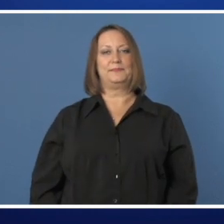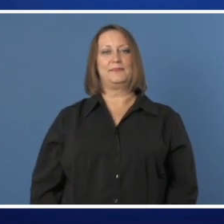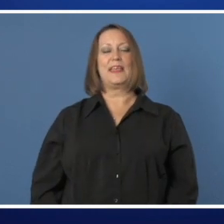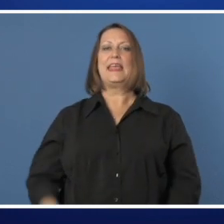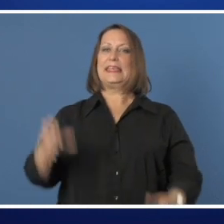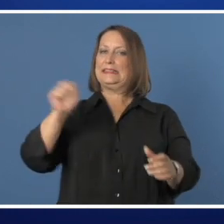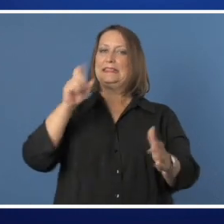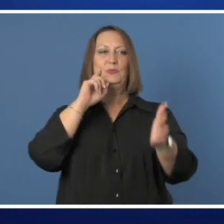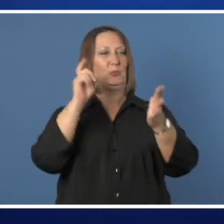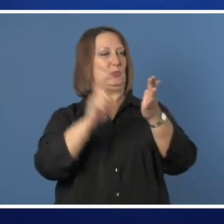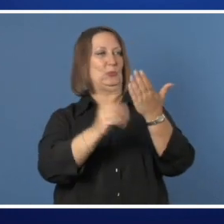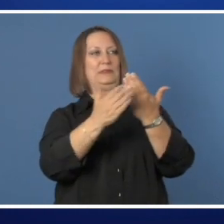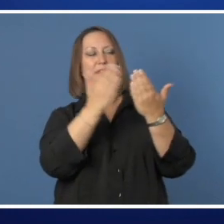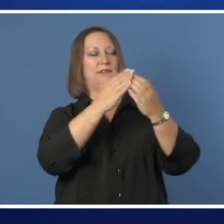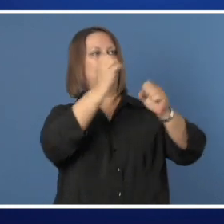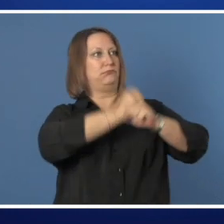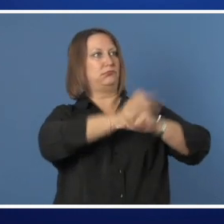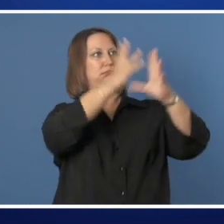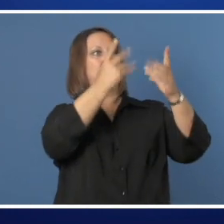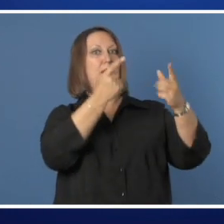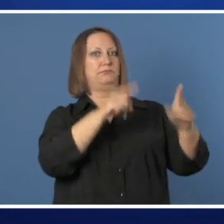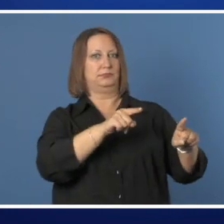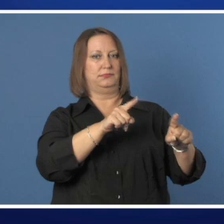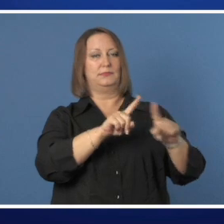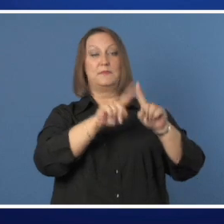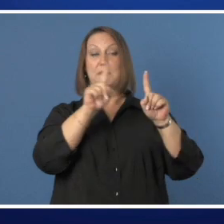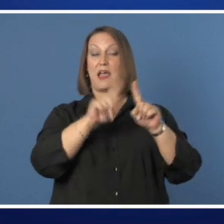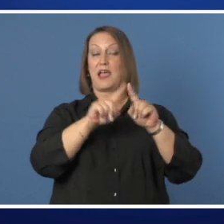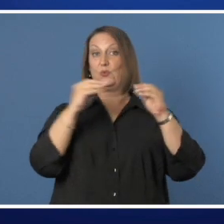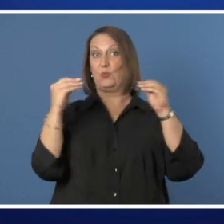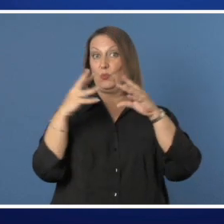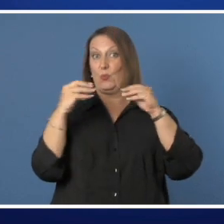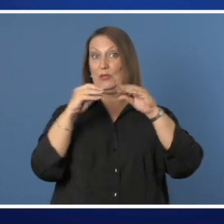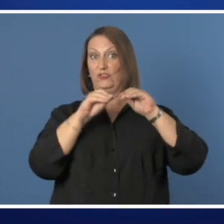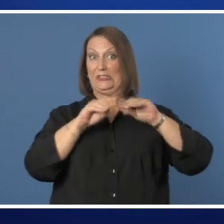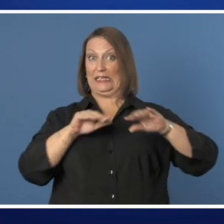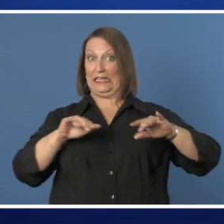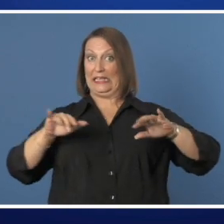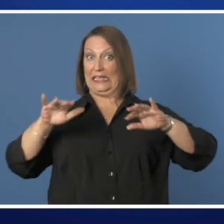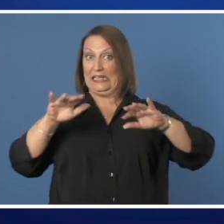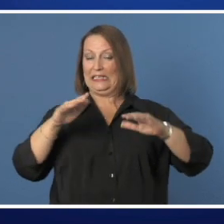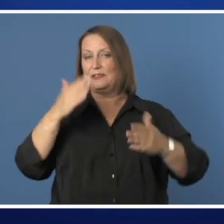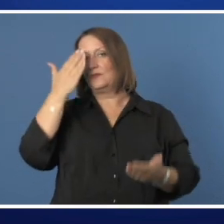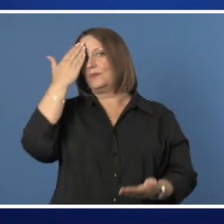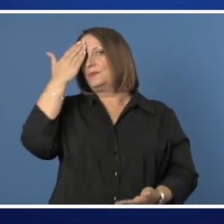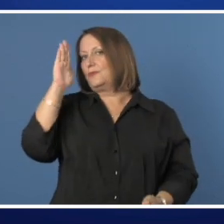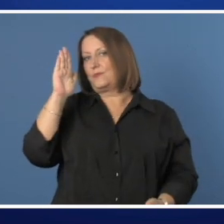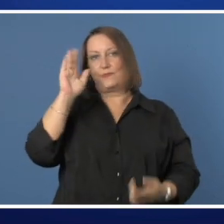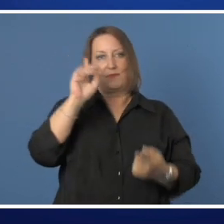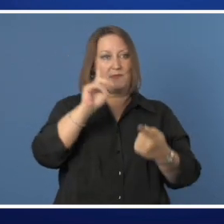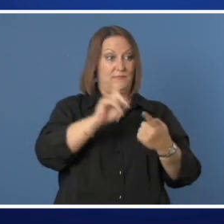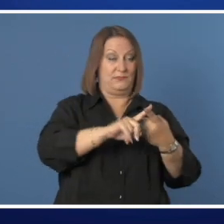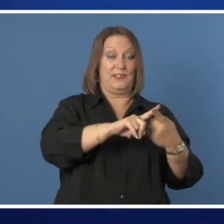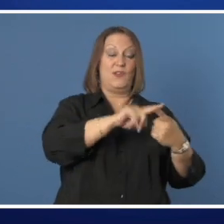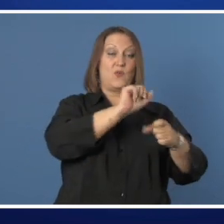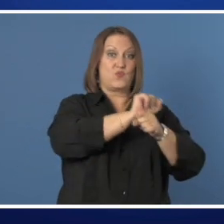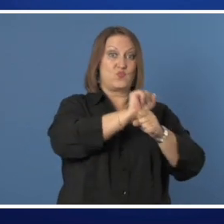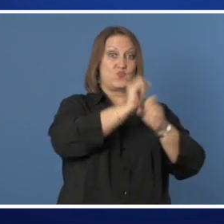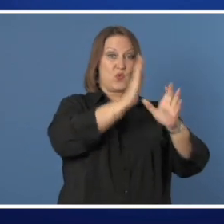While the blast will be immediately obvious, the presence of radiation will not be clearly defined